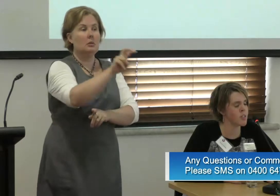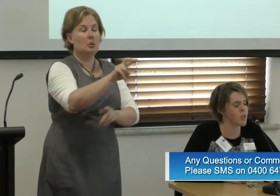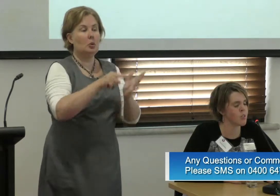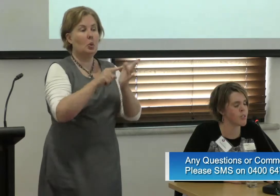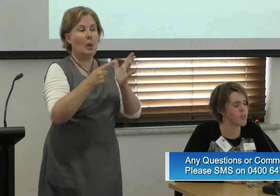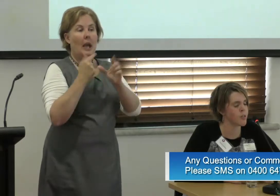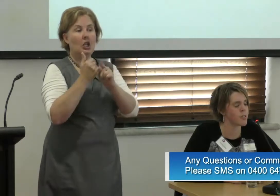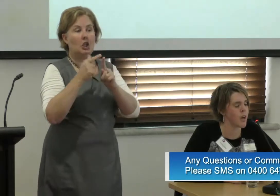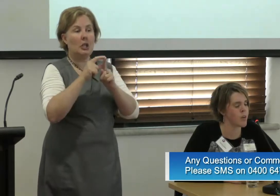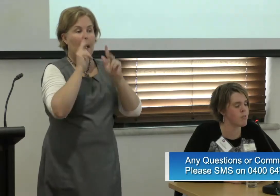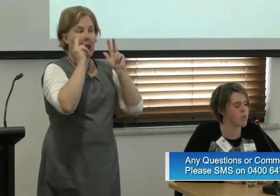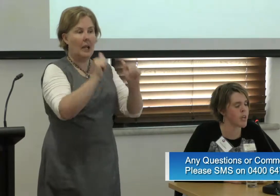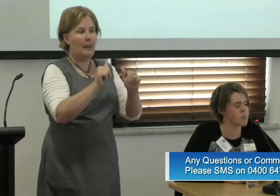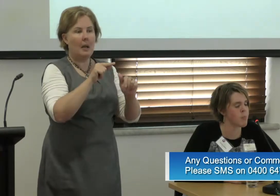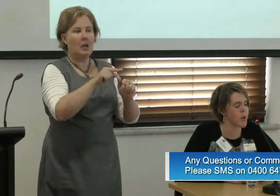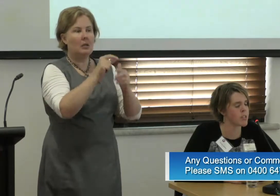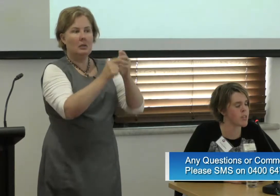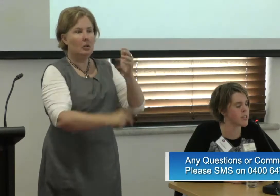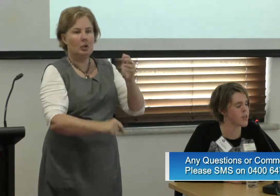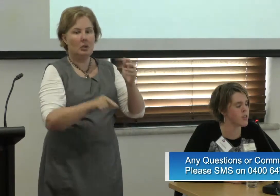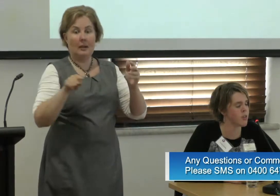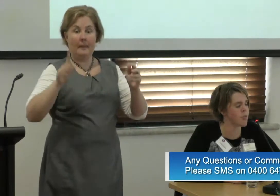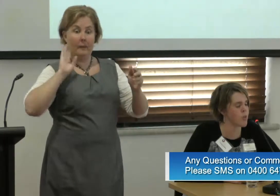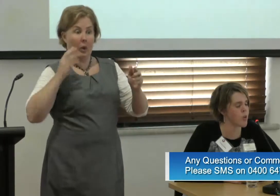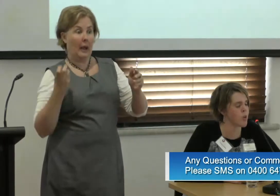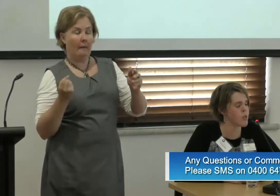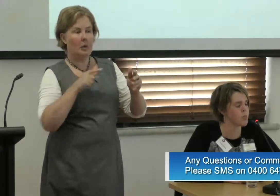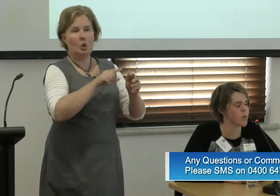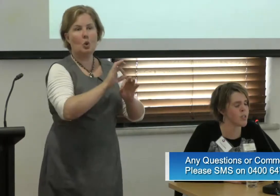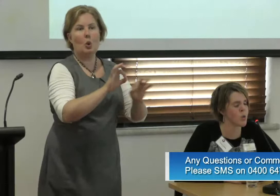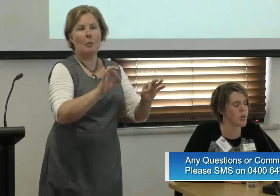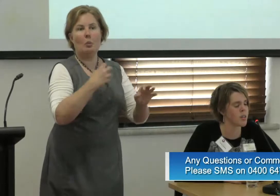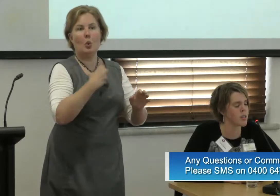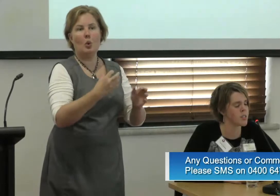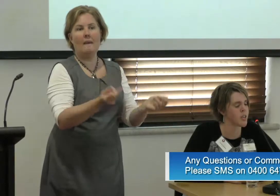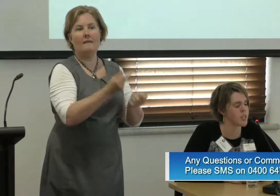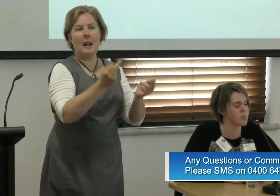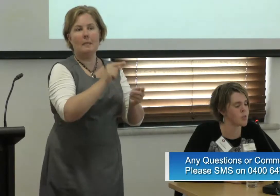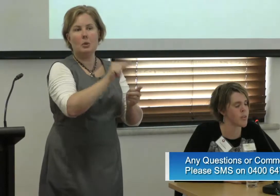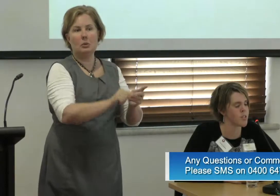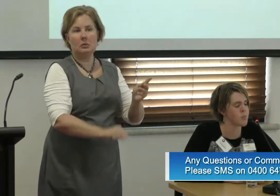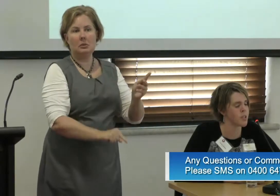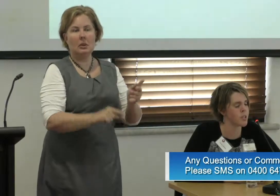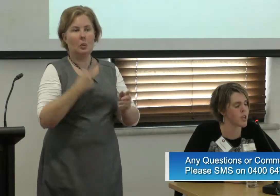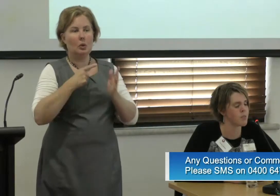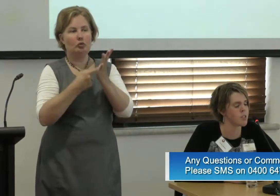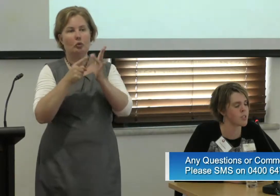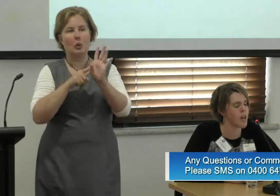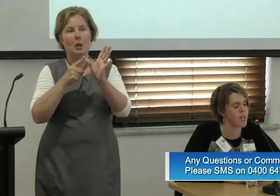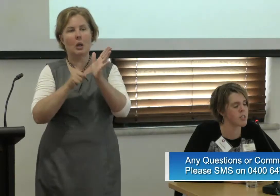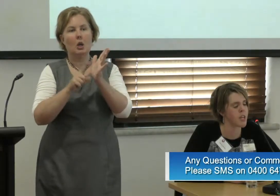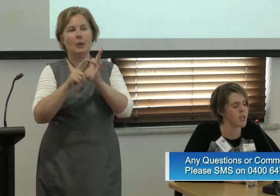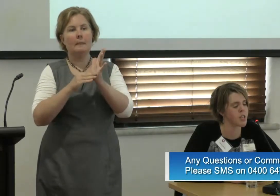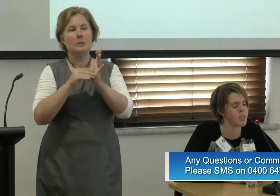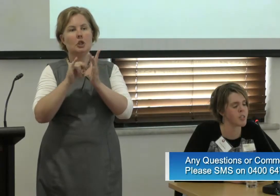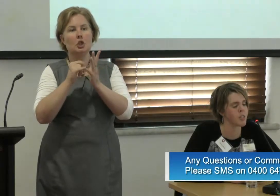are the sorts of issues that we really need to be bringing to the attention of the Royal Commission, because they're looking at the intersection between disability services and